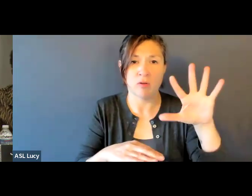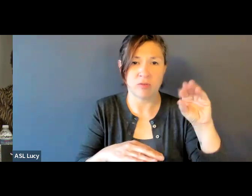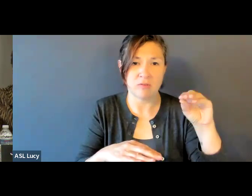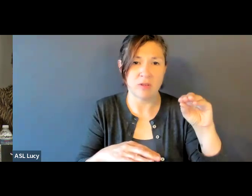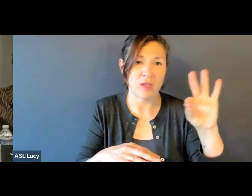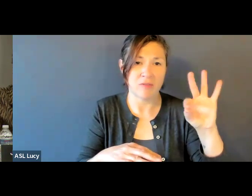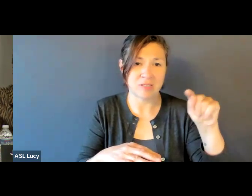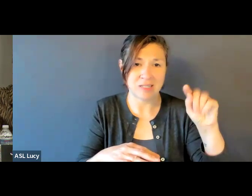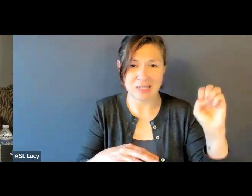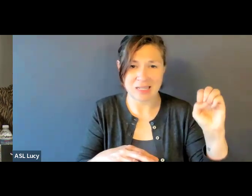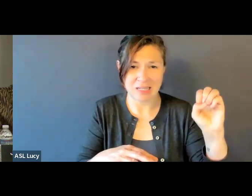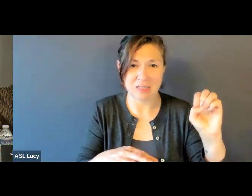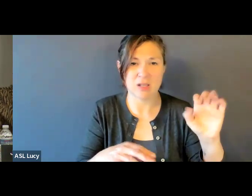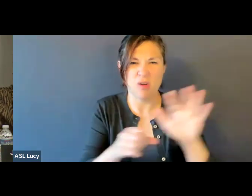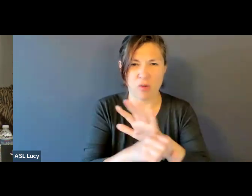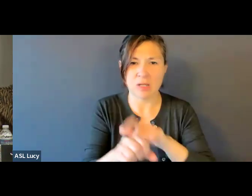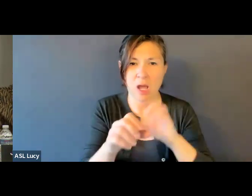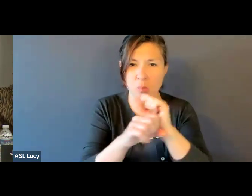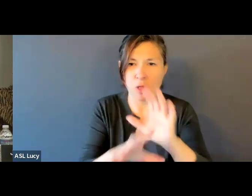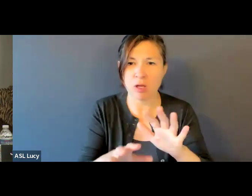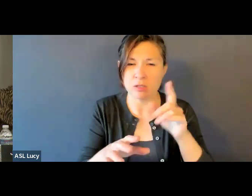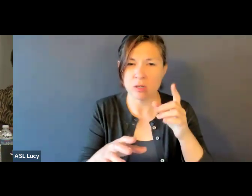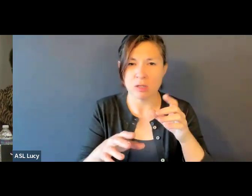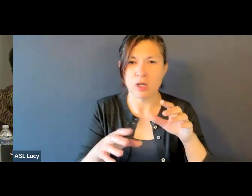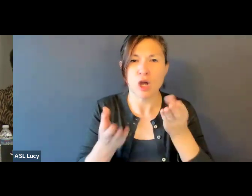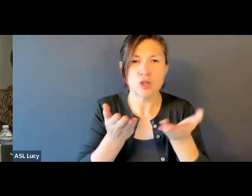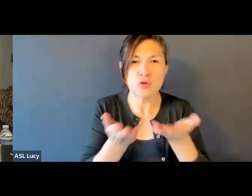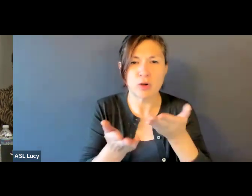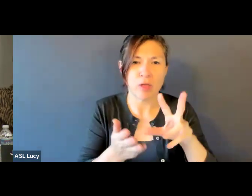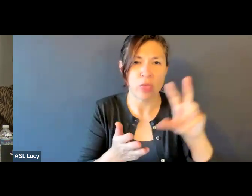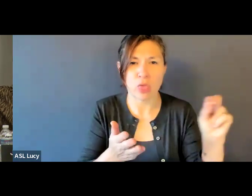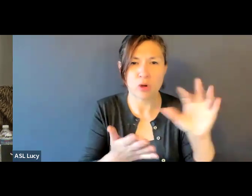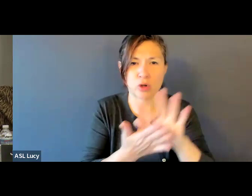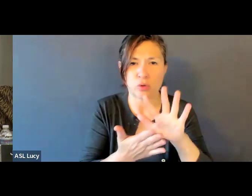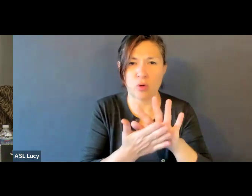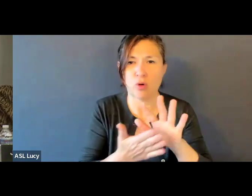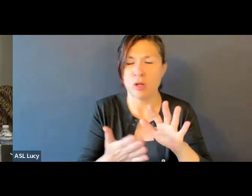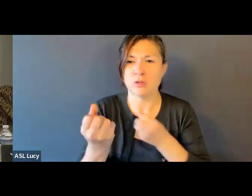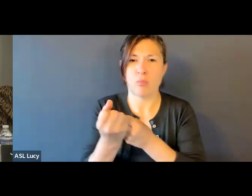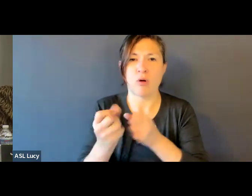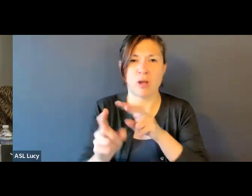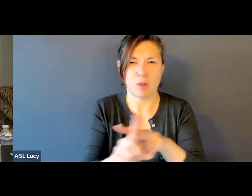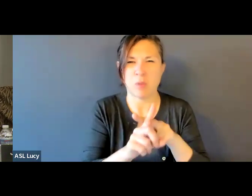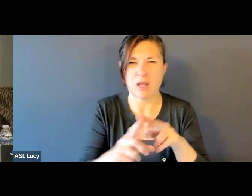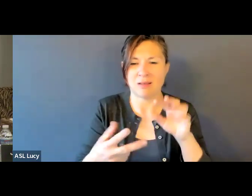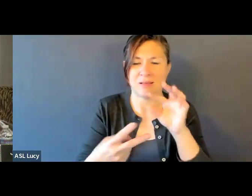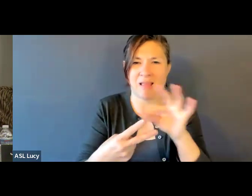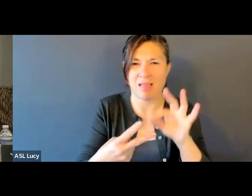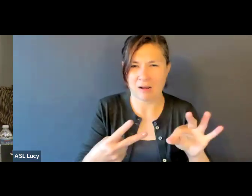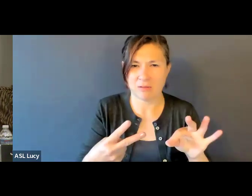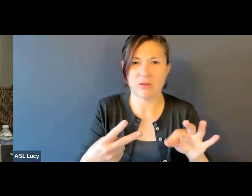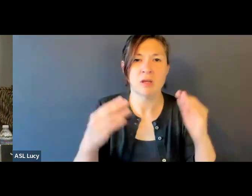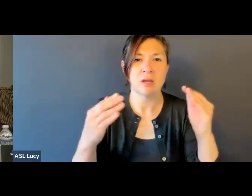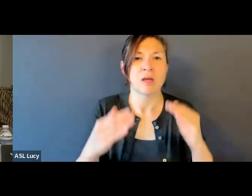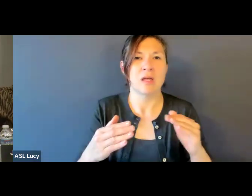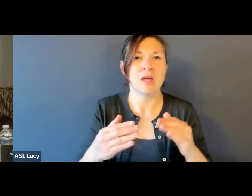FTEs across 30 schools to support implementation in the elective areas, and the expansion of early college, which